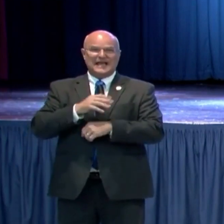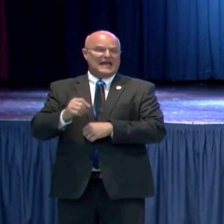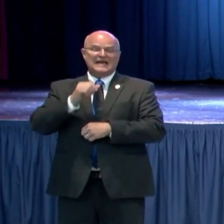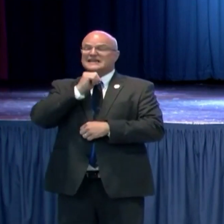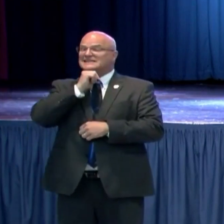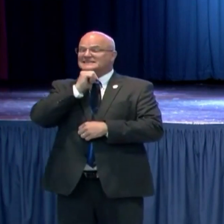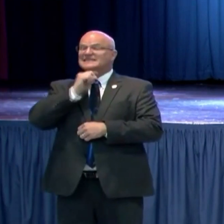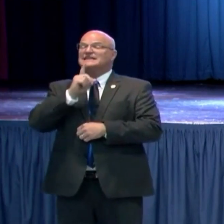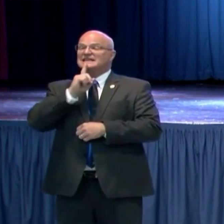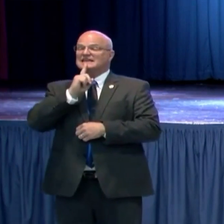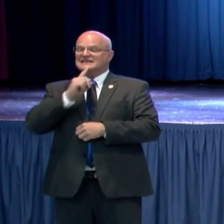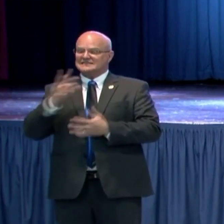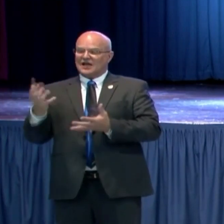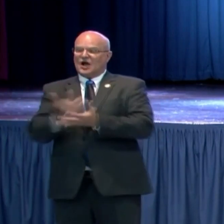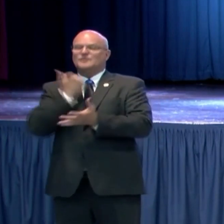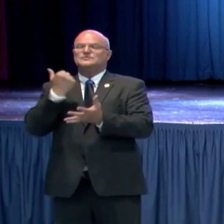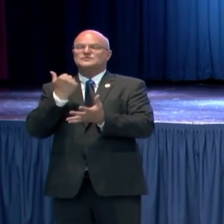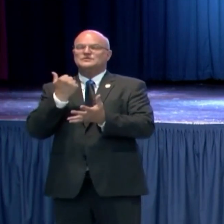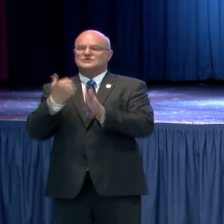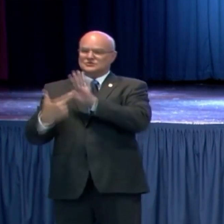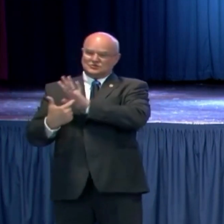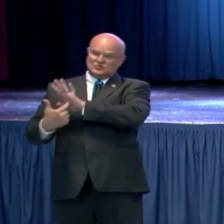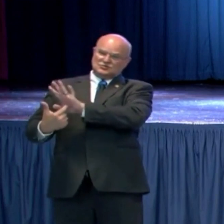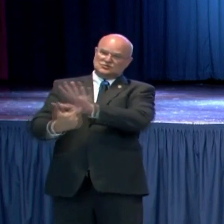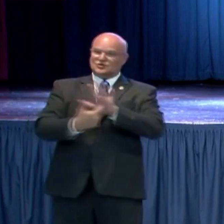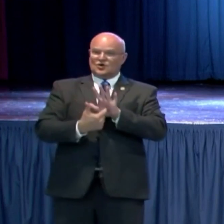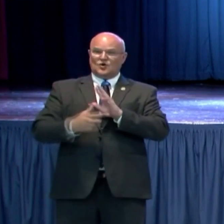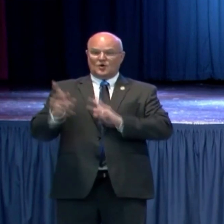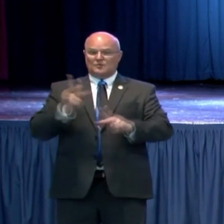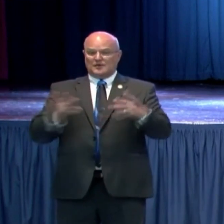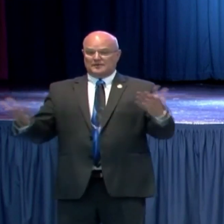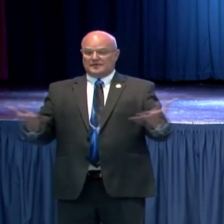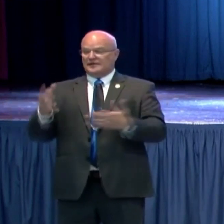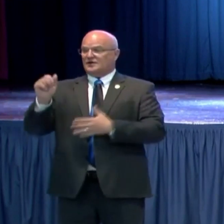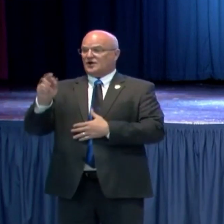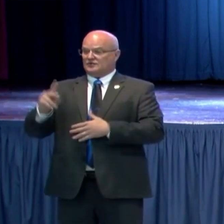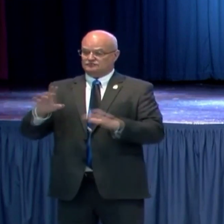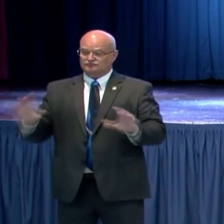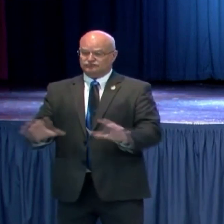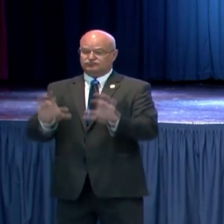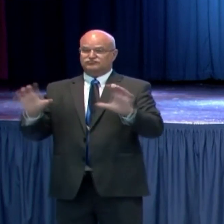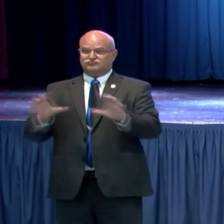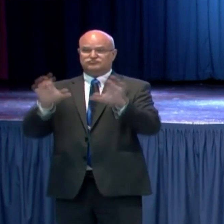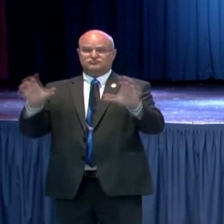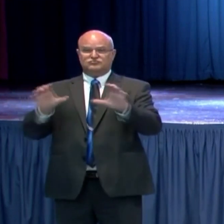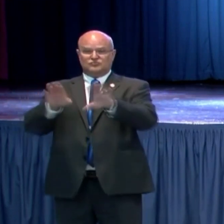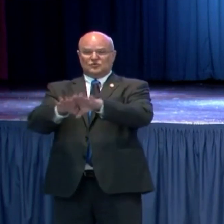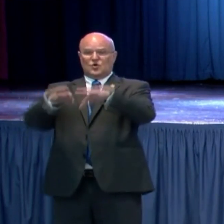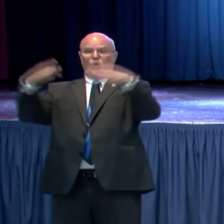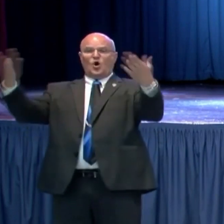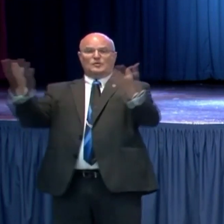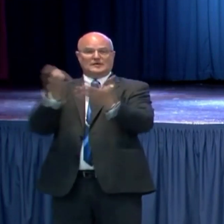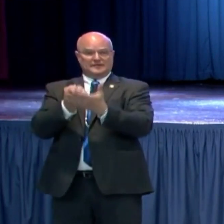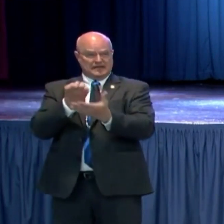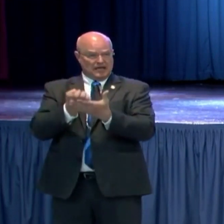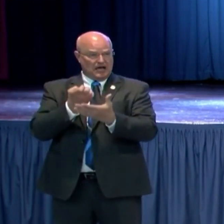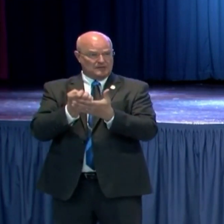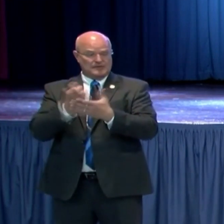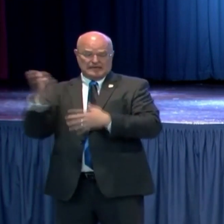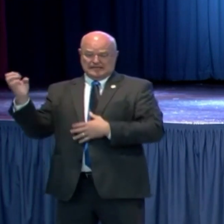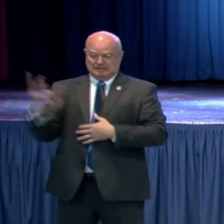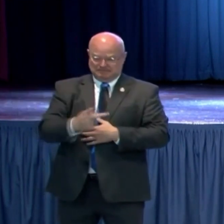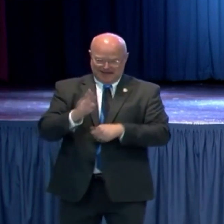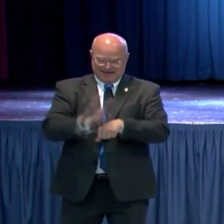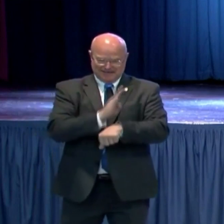it's an opportunity to illustrate what people here in Arkansas are doing to open up the economy, to get back